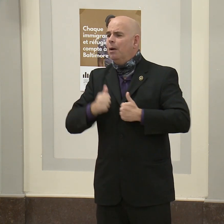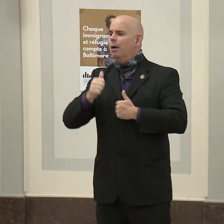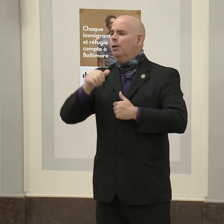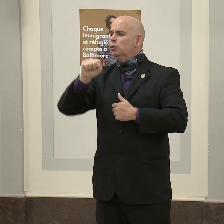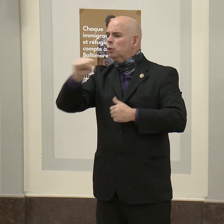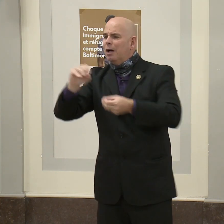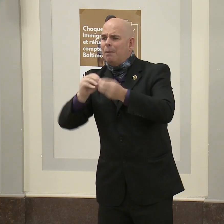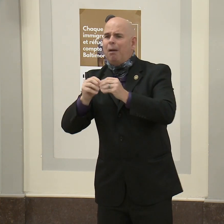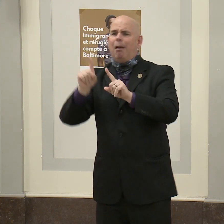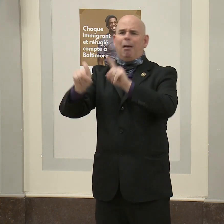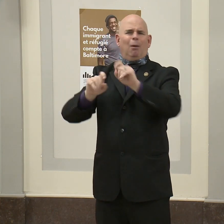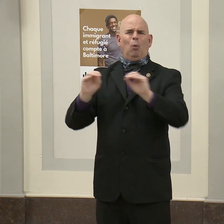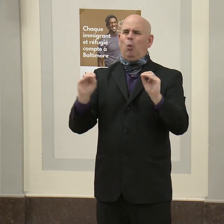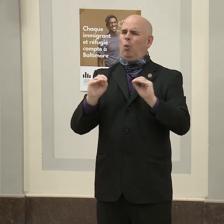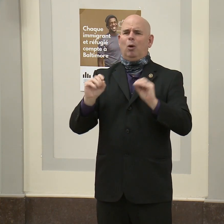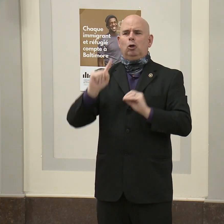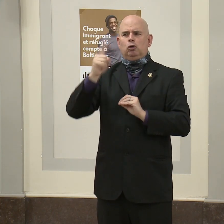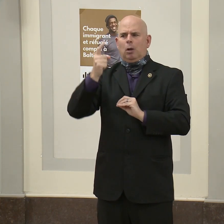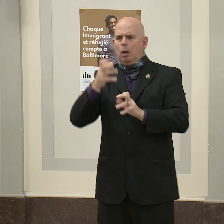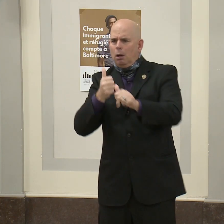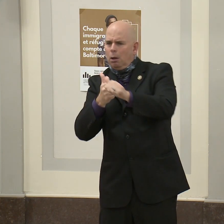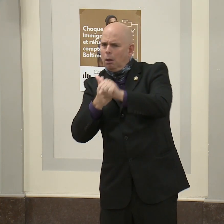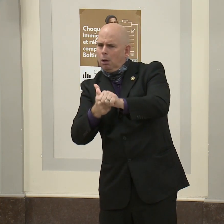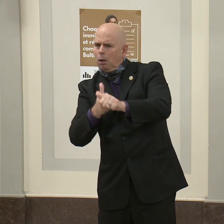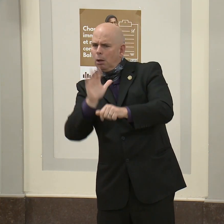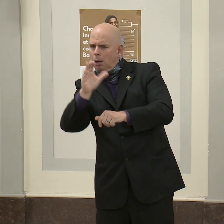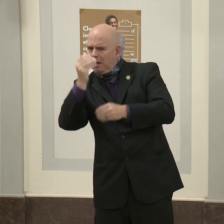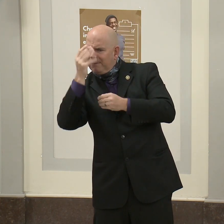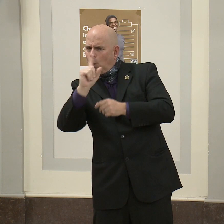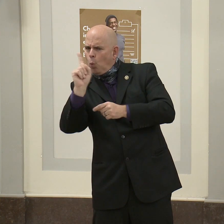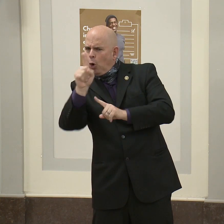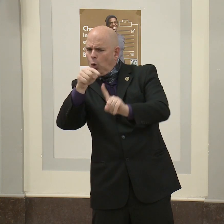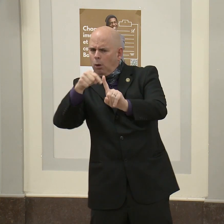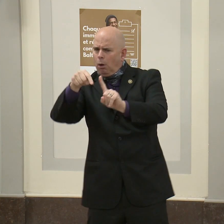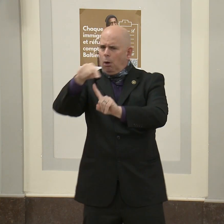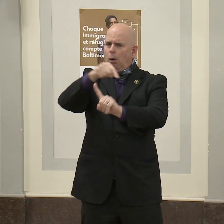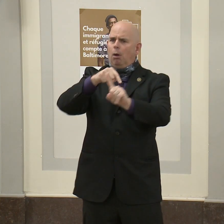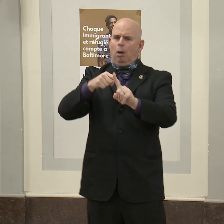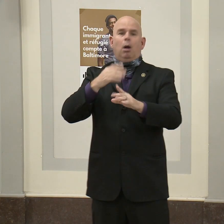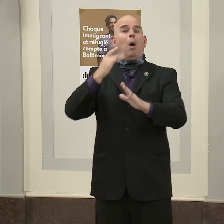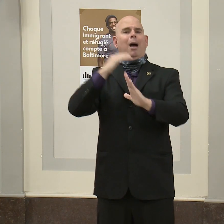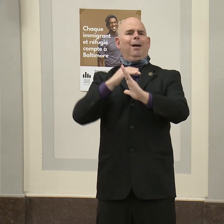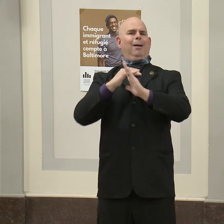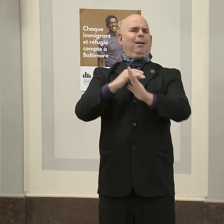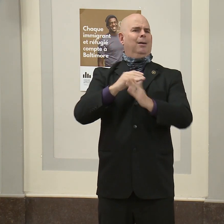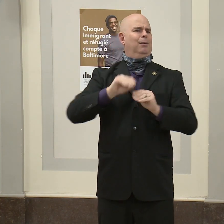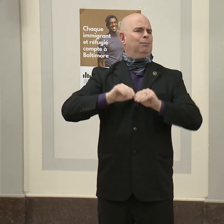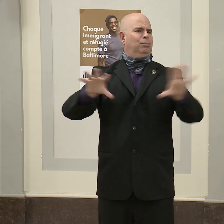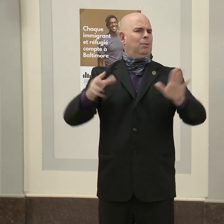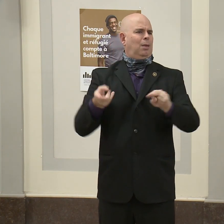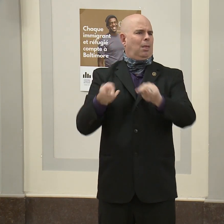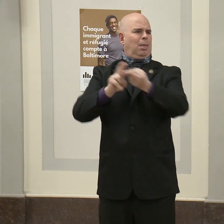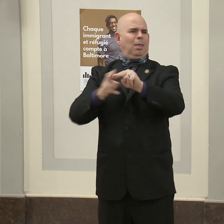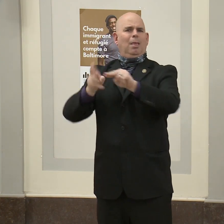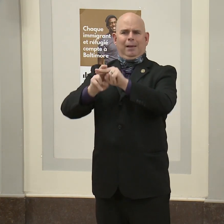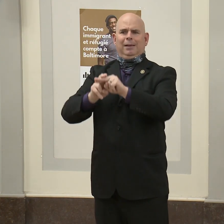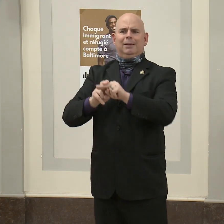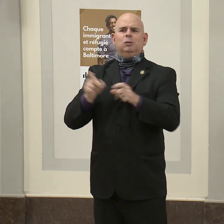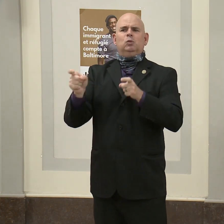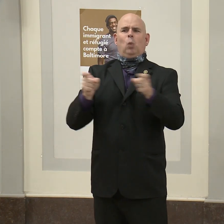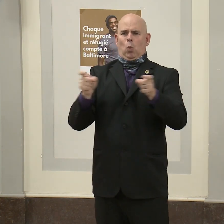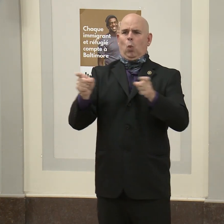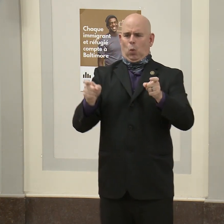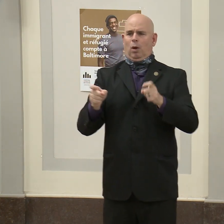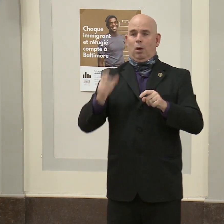tracing efforts to help the city track and minimize the spread of COVID-19 and to help flatten the curve in Baltimore. Thank you.